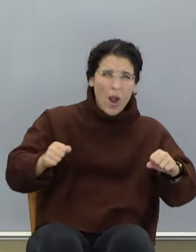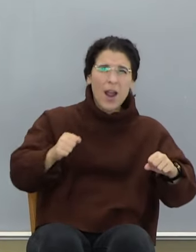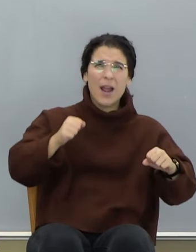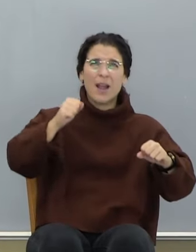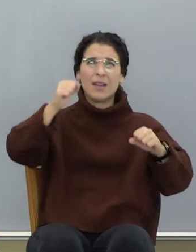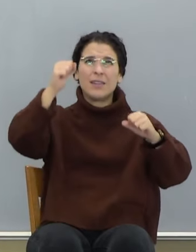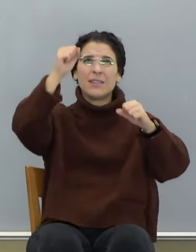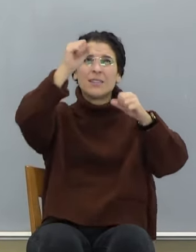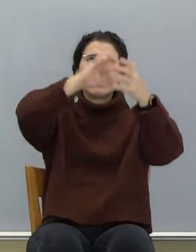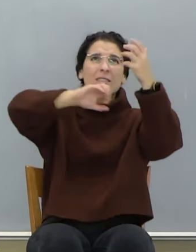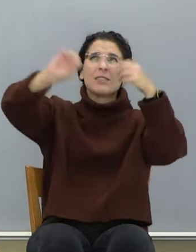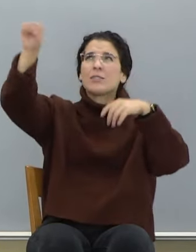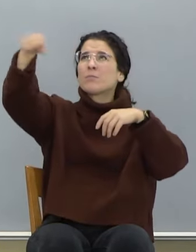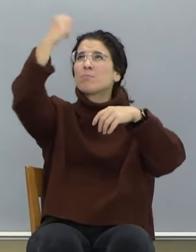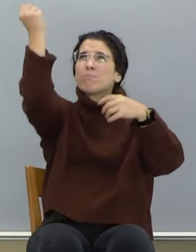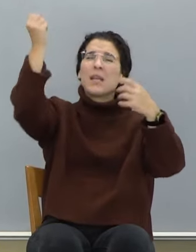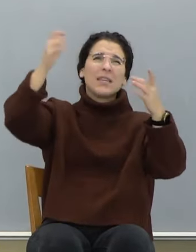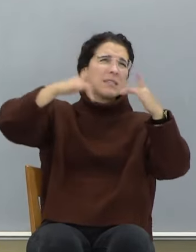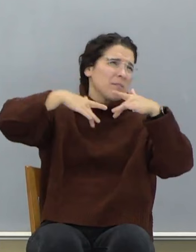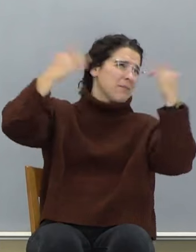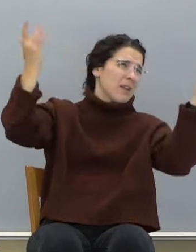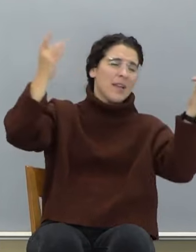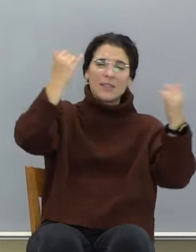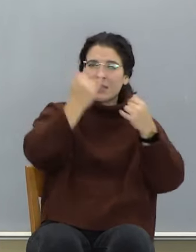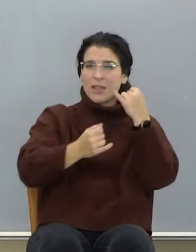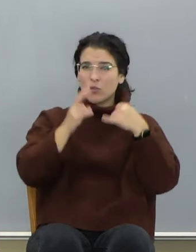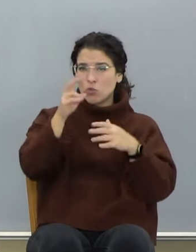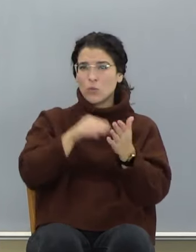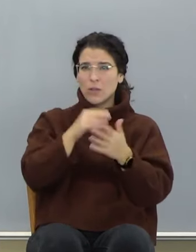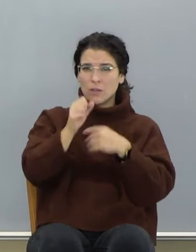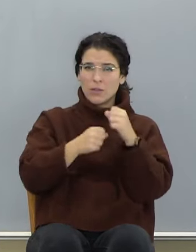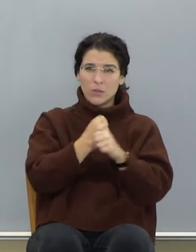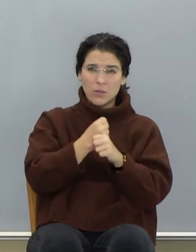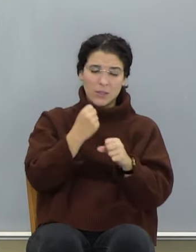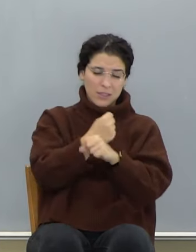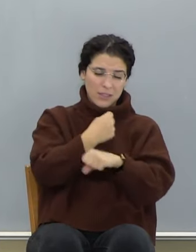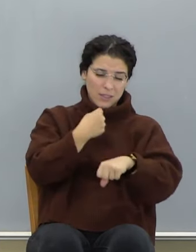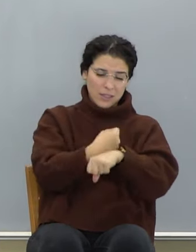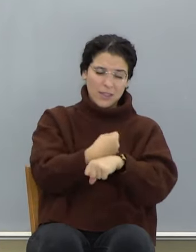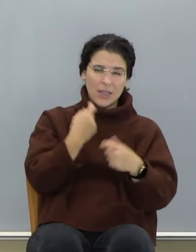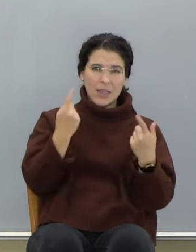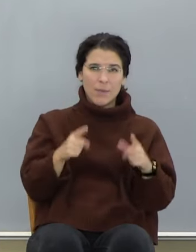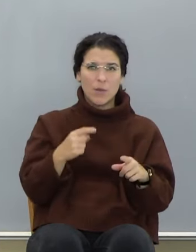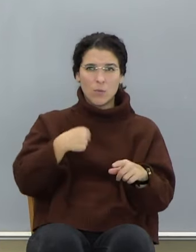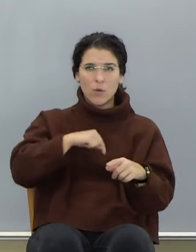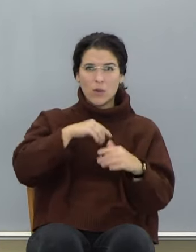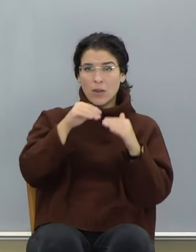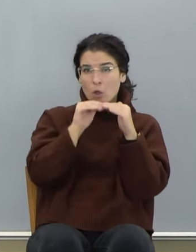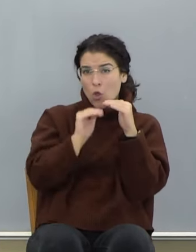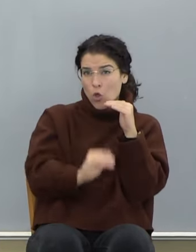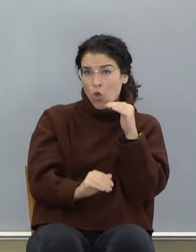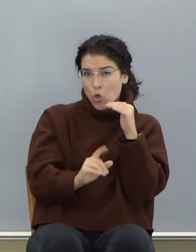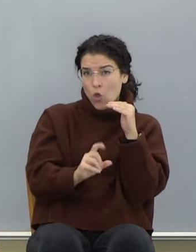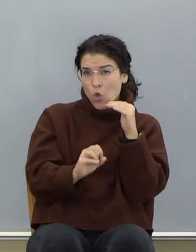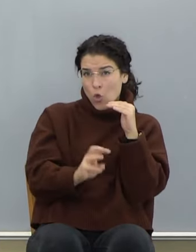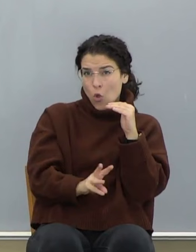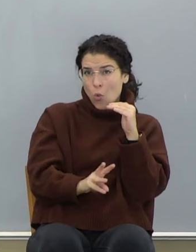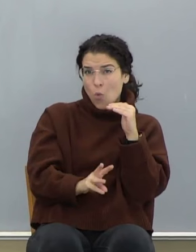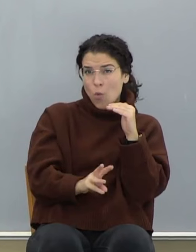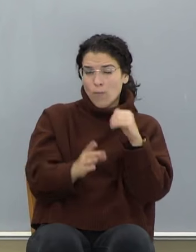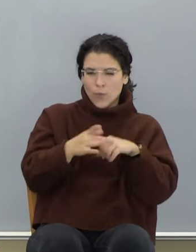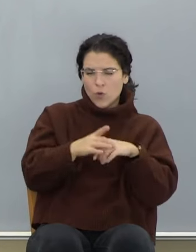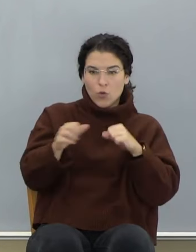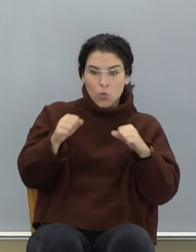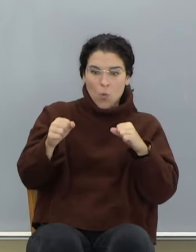that have happened in the last 2,000 years, you know what you discover statistically? We're at an all-time low. By the way,